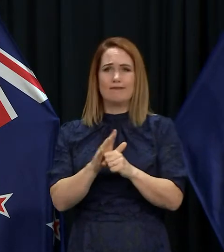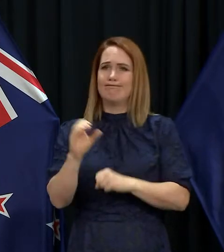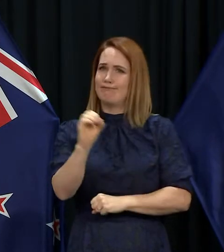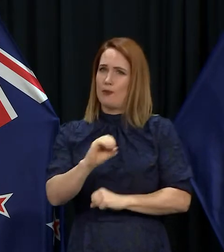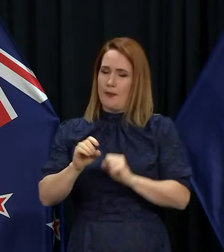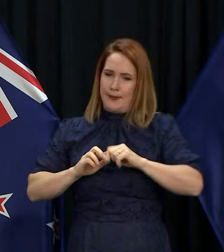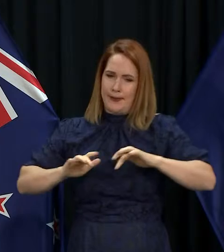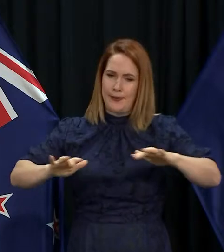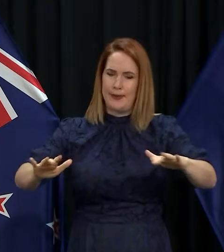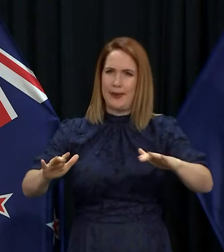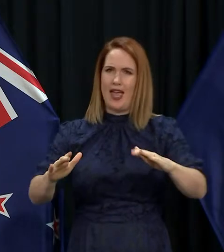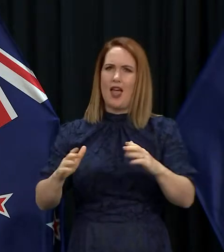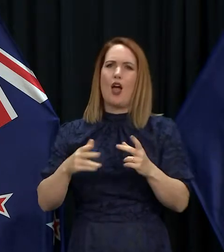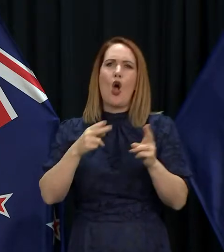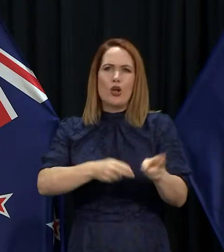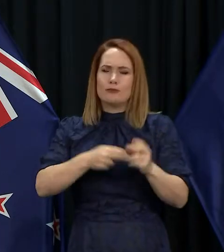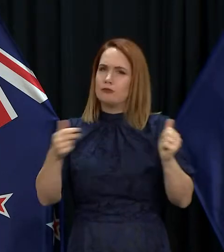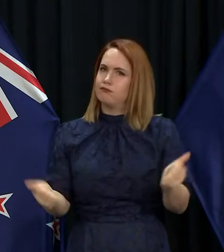hospital network.